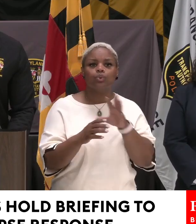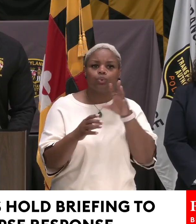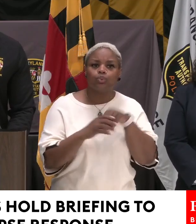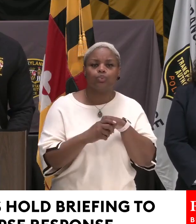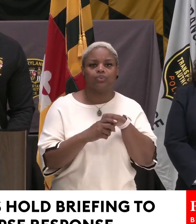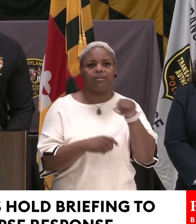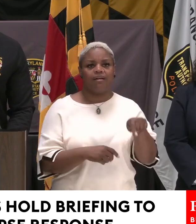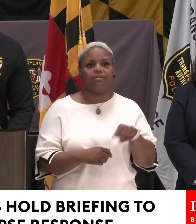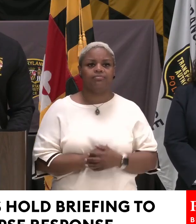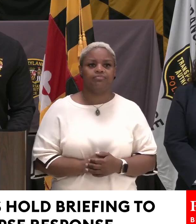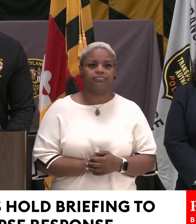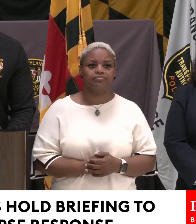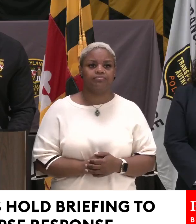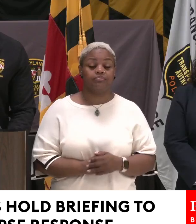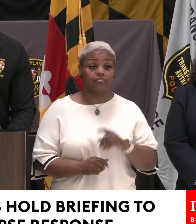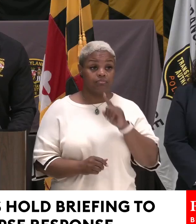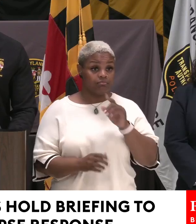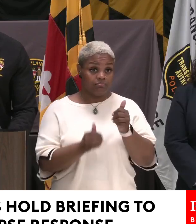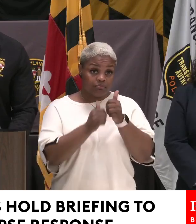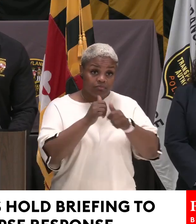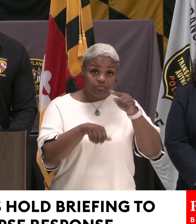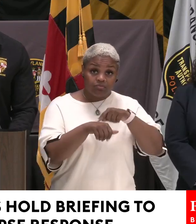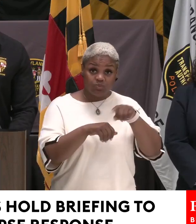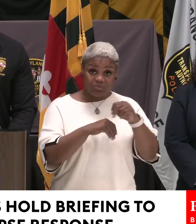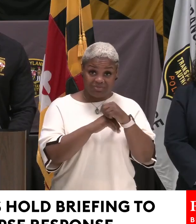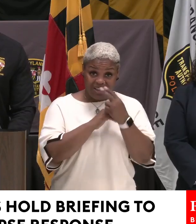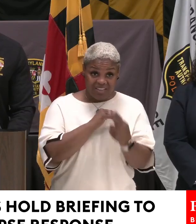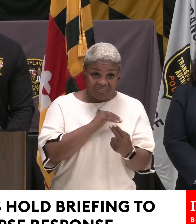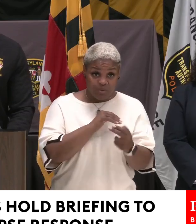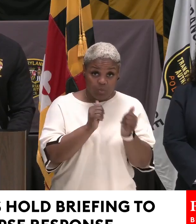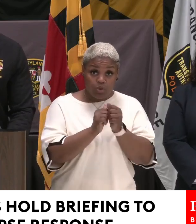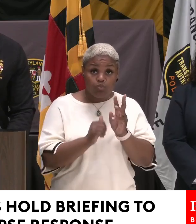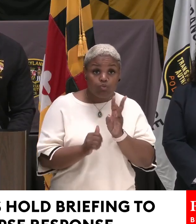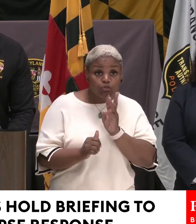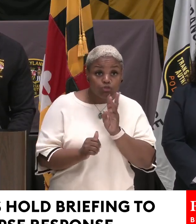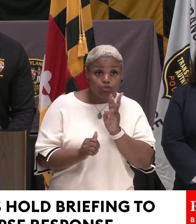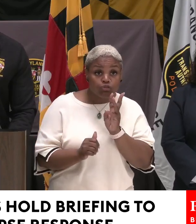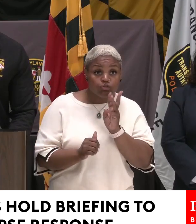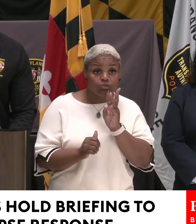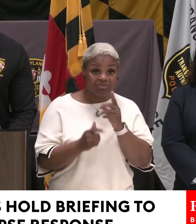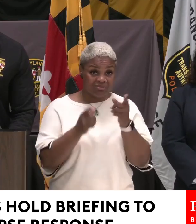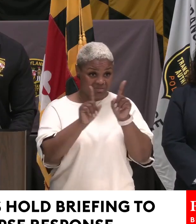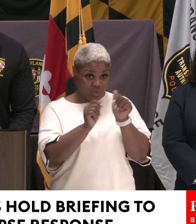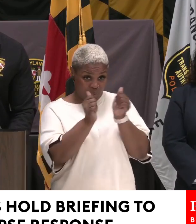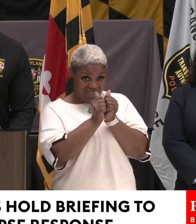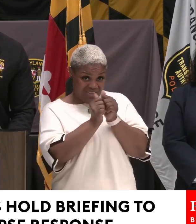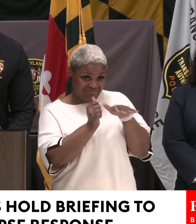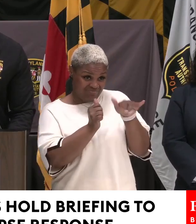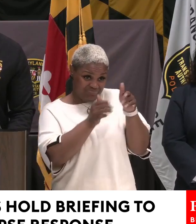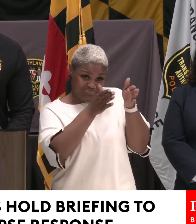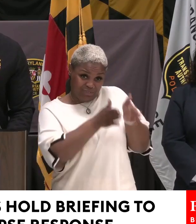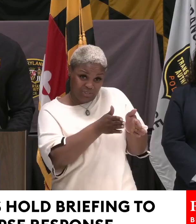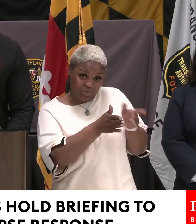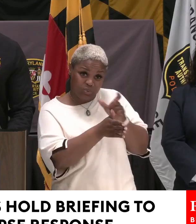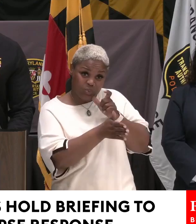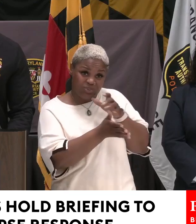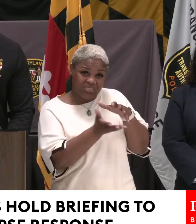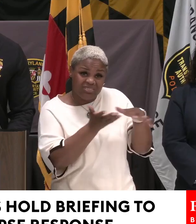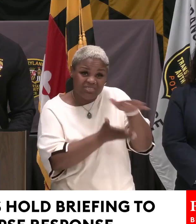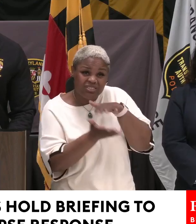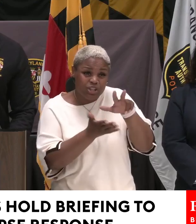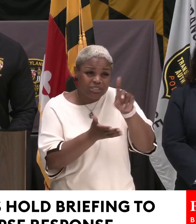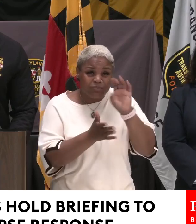so every single diver that goes into the water has been paired with an operator who uses a mix of 3D renderings